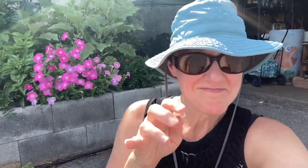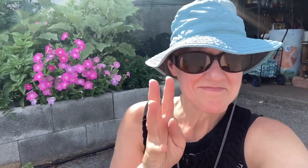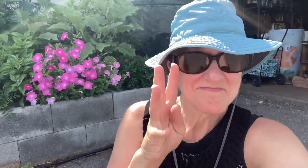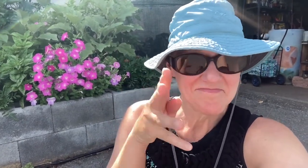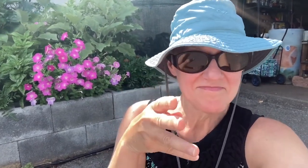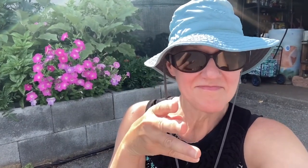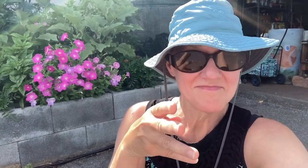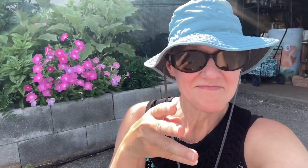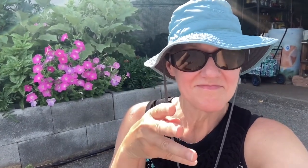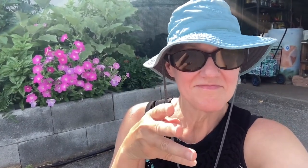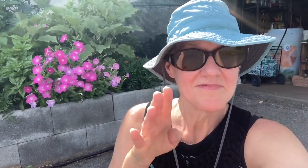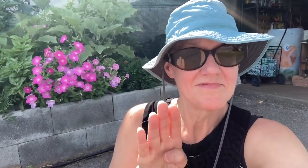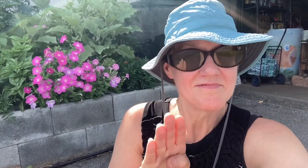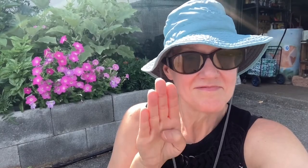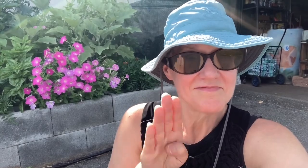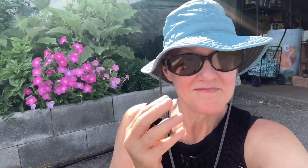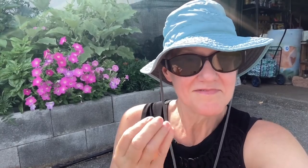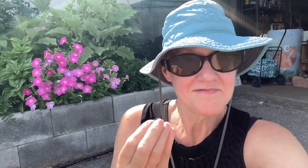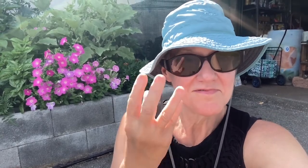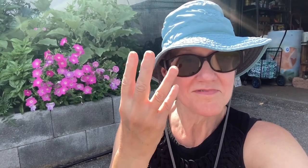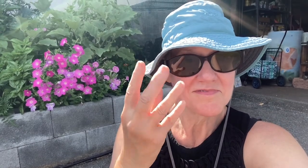same plants developed and